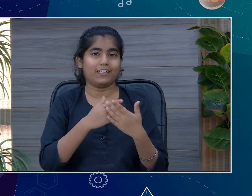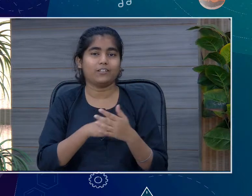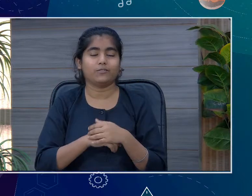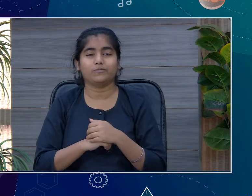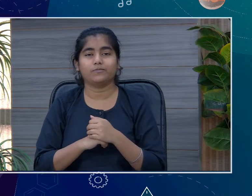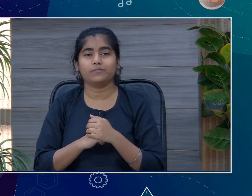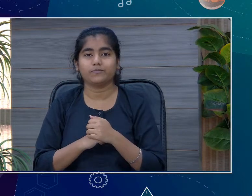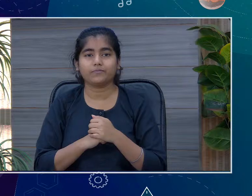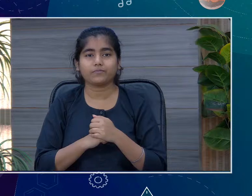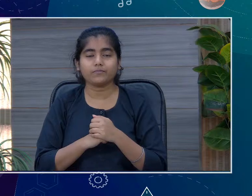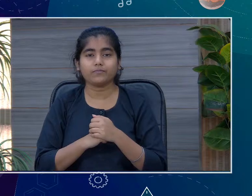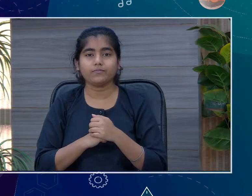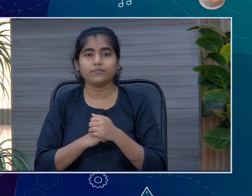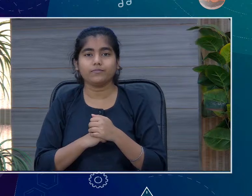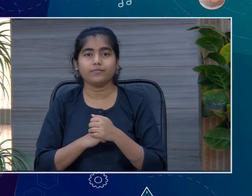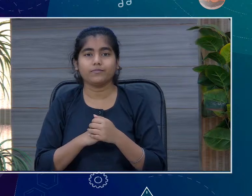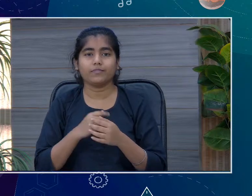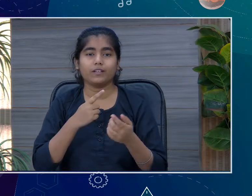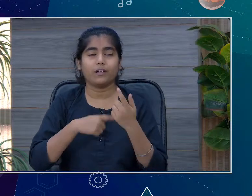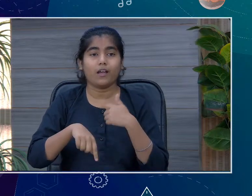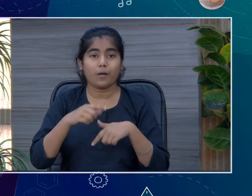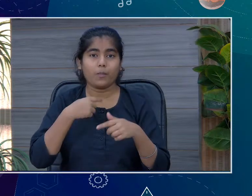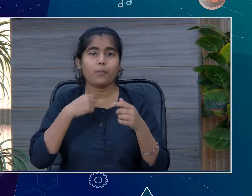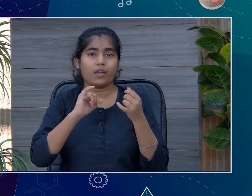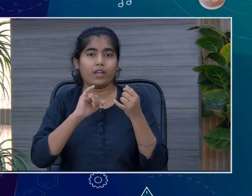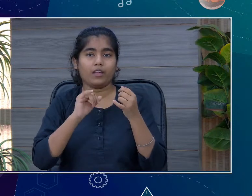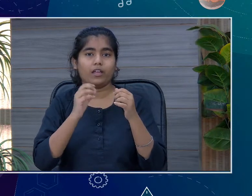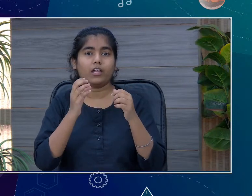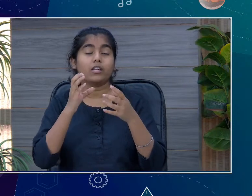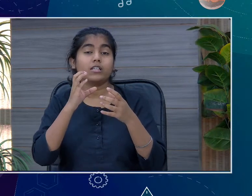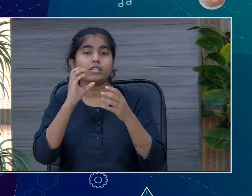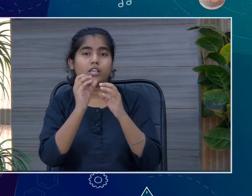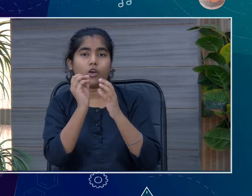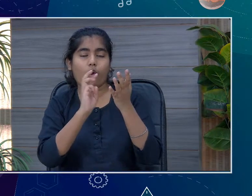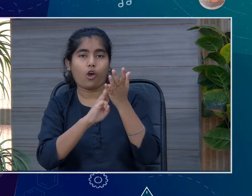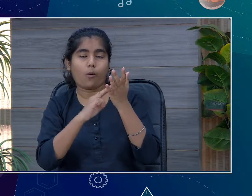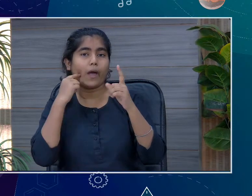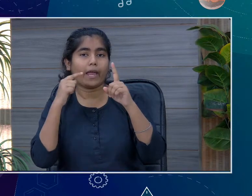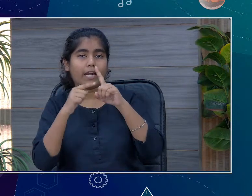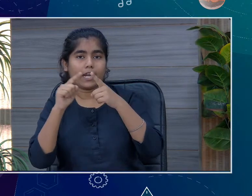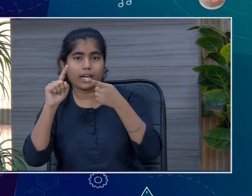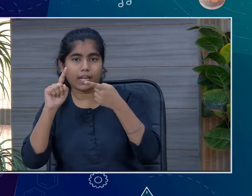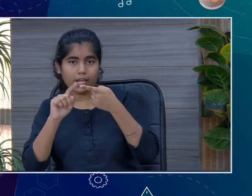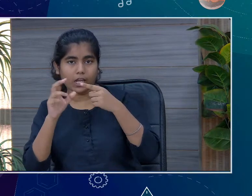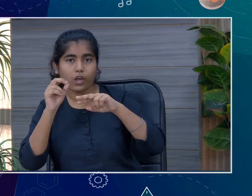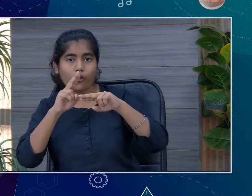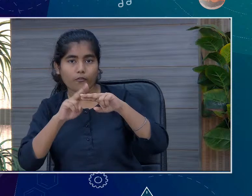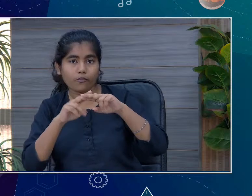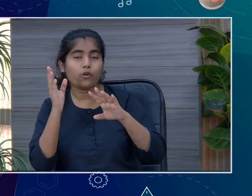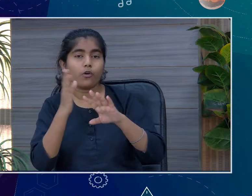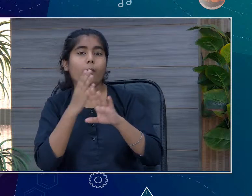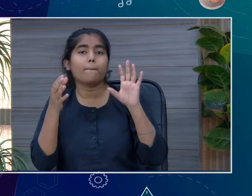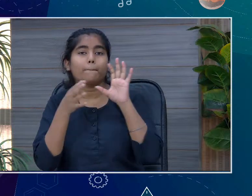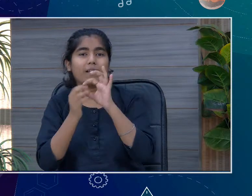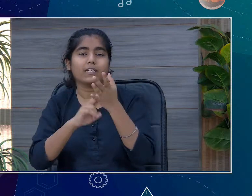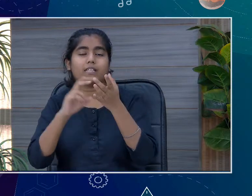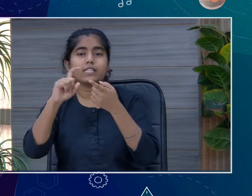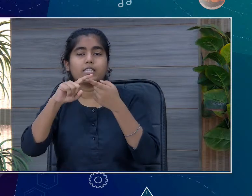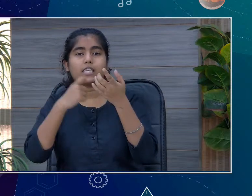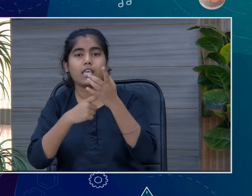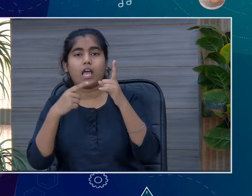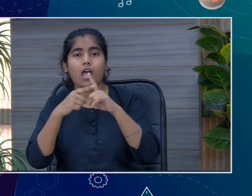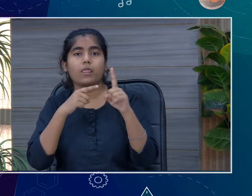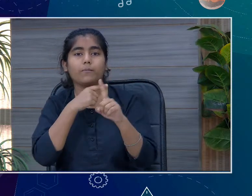Dharmendra. I'm Melissa Walang, coming to you from Northeast region, unit of N.C.E.R.T. I'm